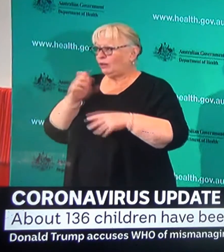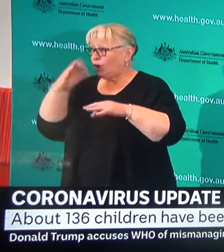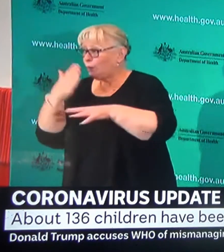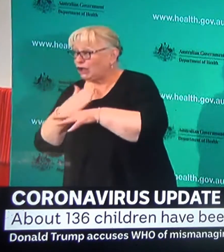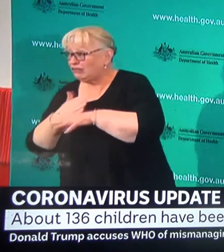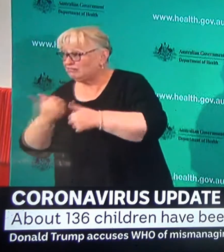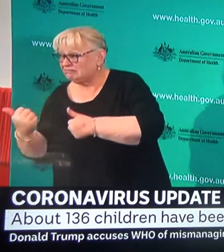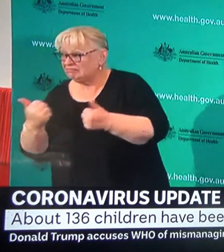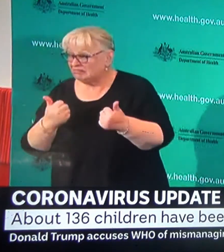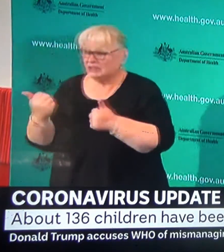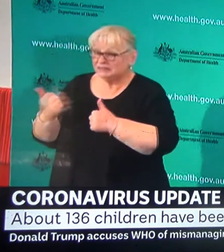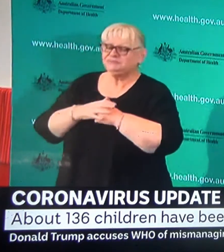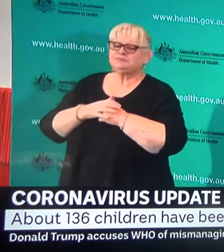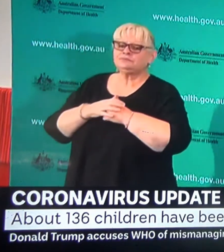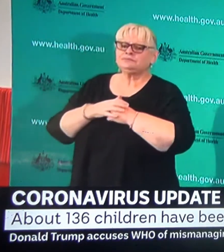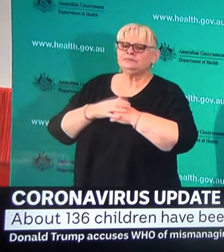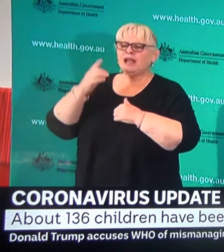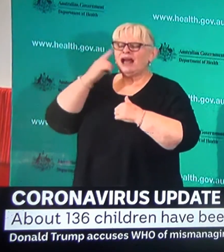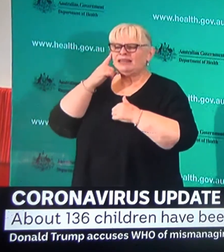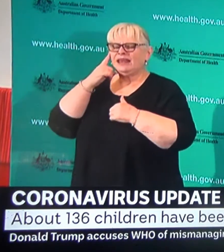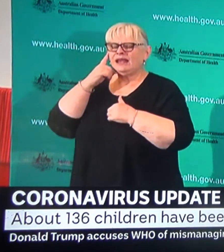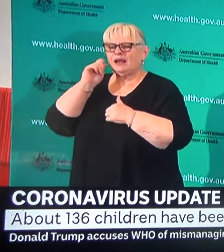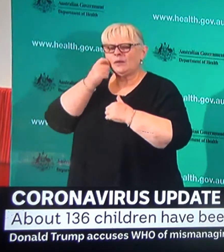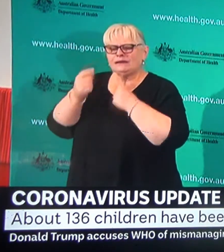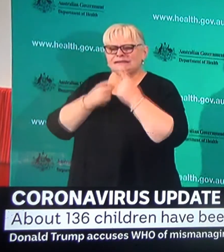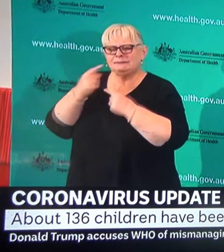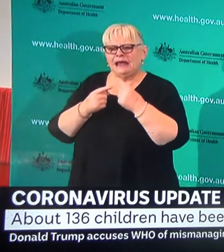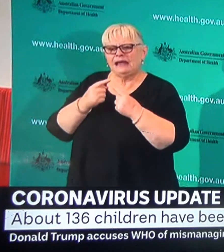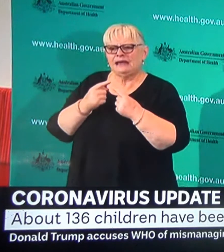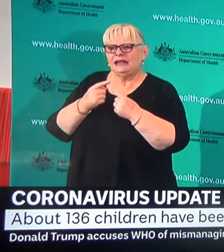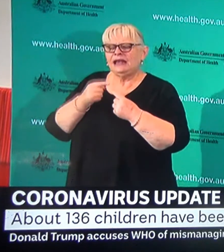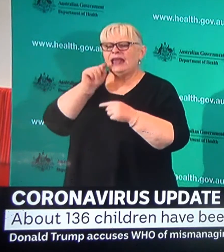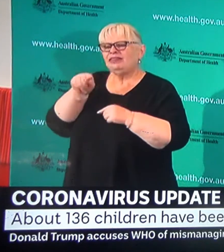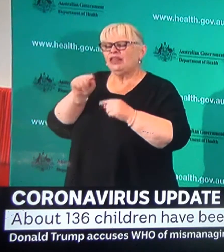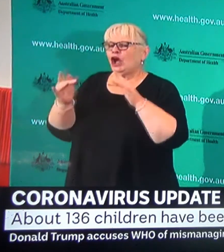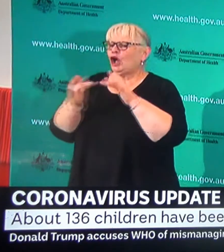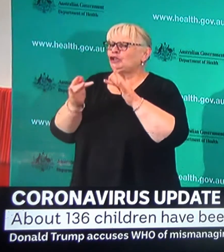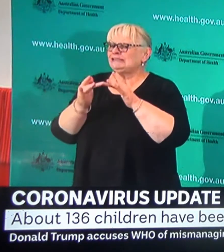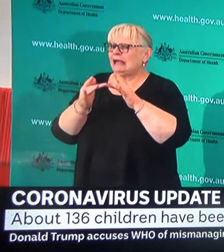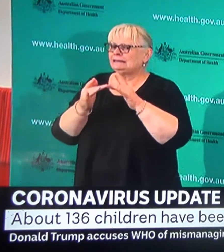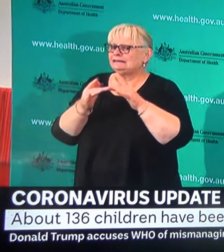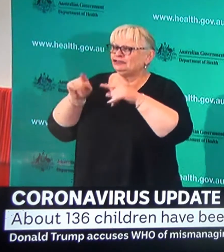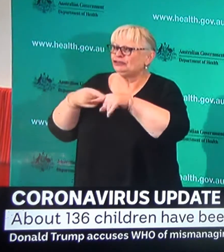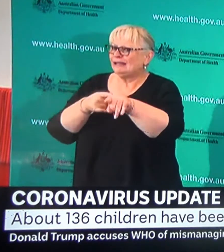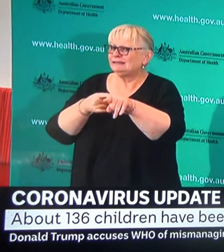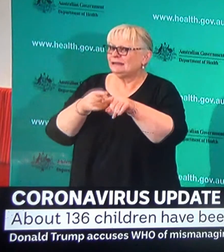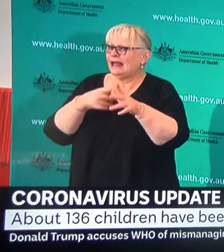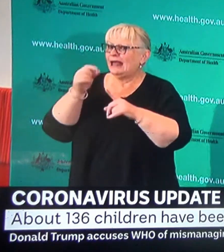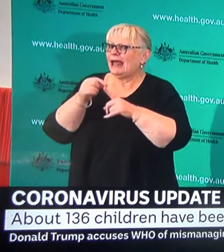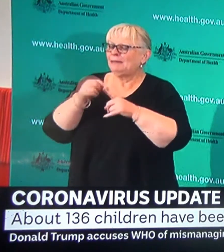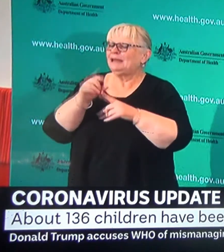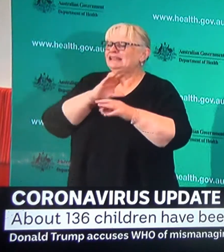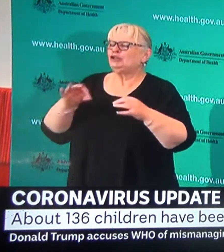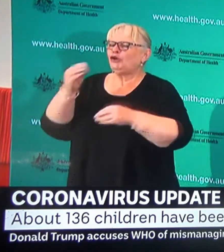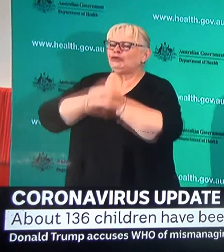So I'll address the last question because I think it's most pertinent. It's certainly not. The contact tracing app is not a replacement for human contact